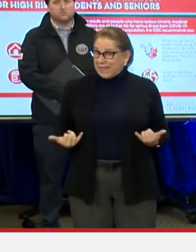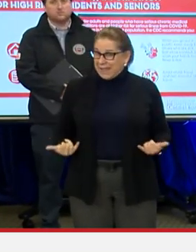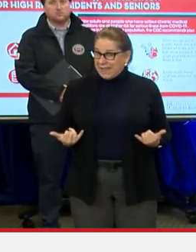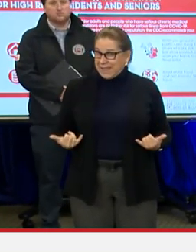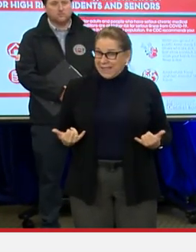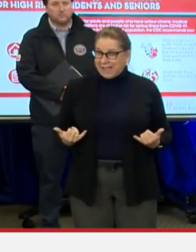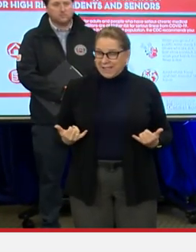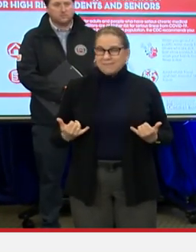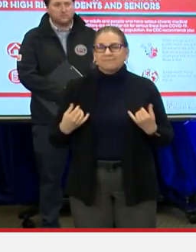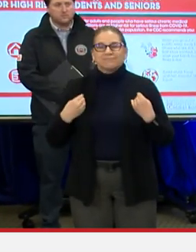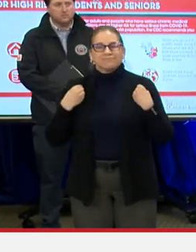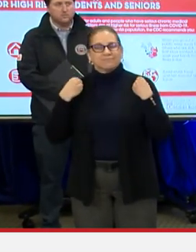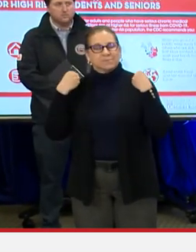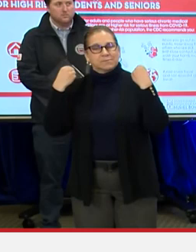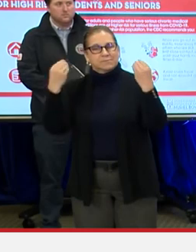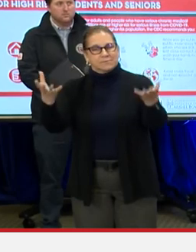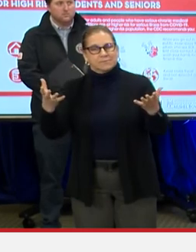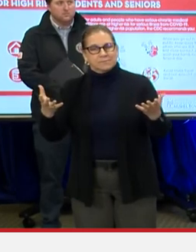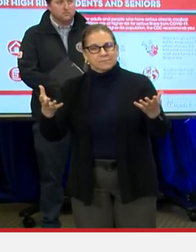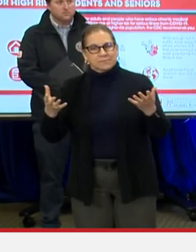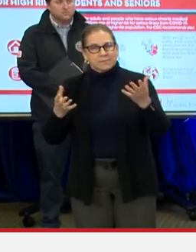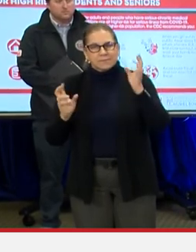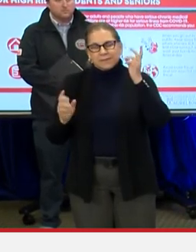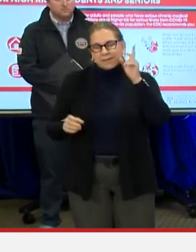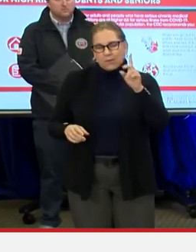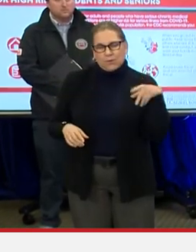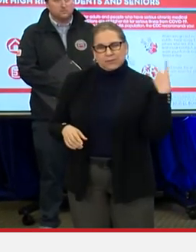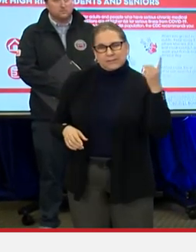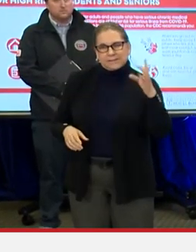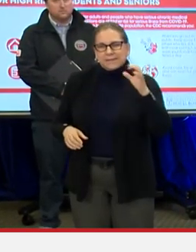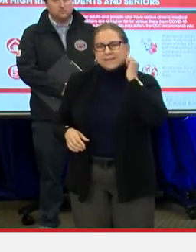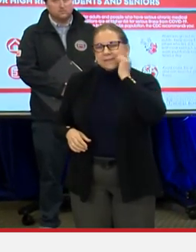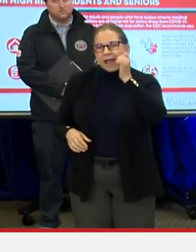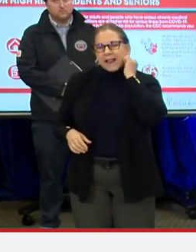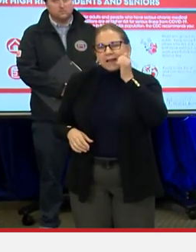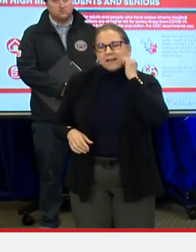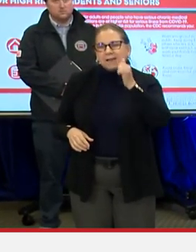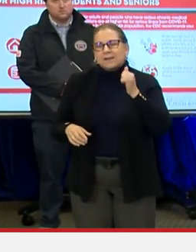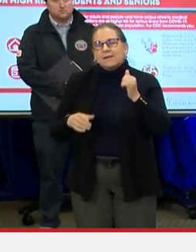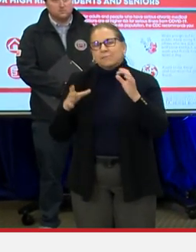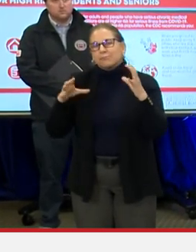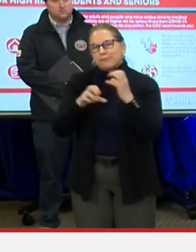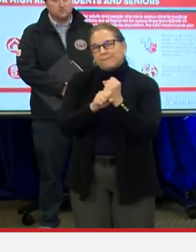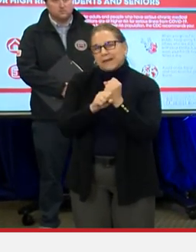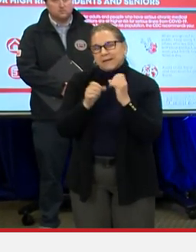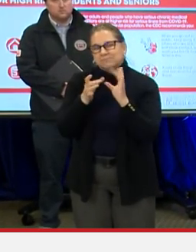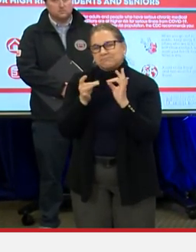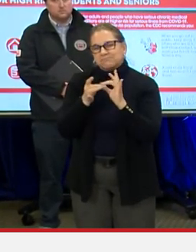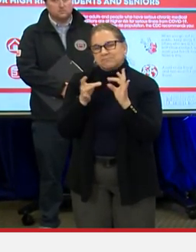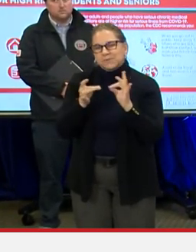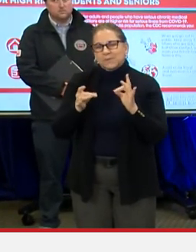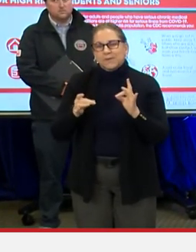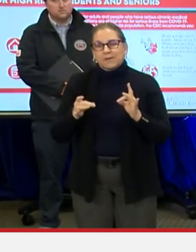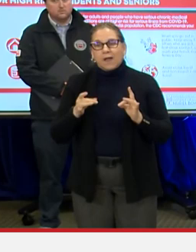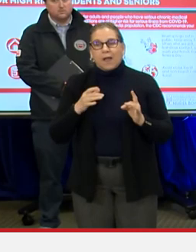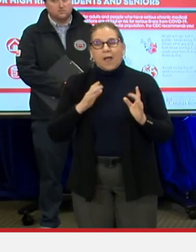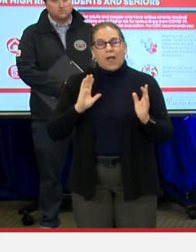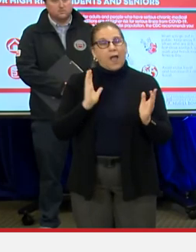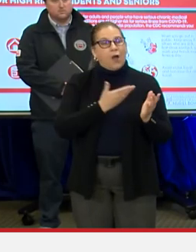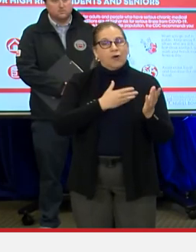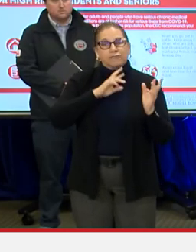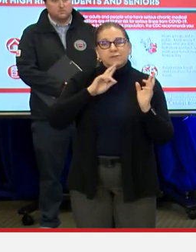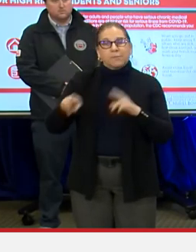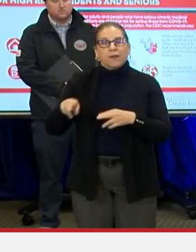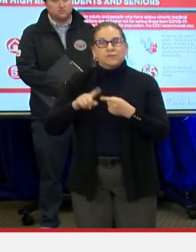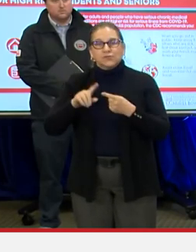district government's daily briefing on our response to COVID-19. As you know, we